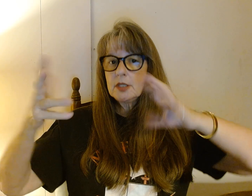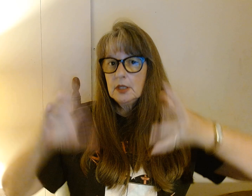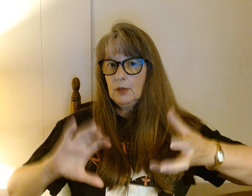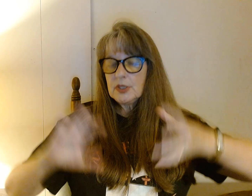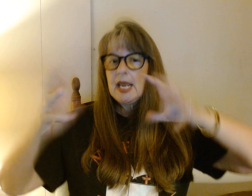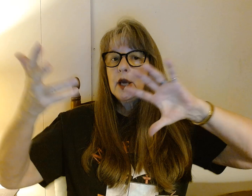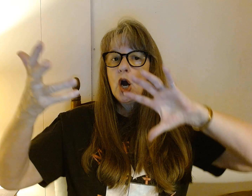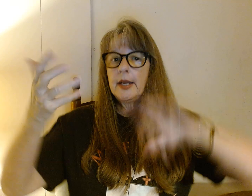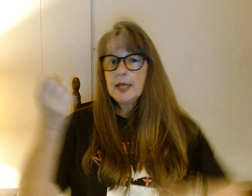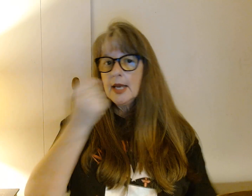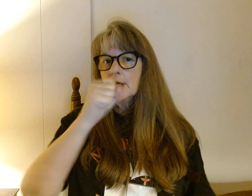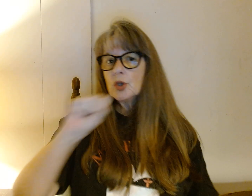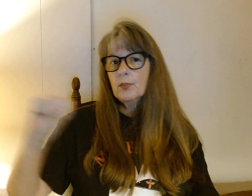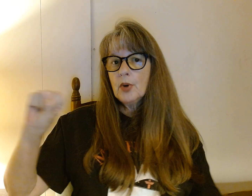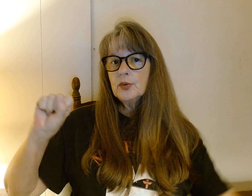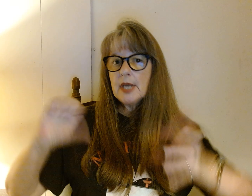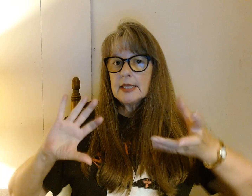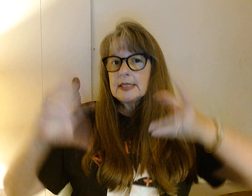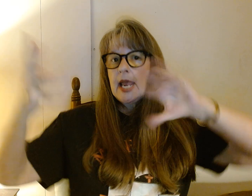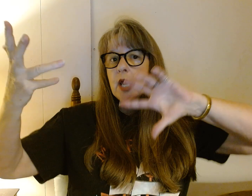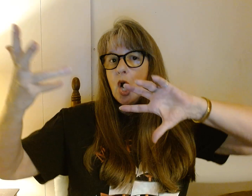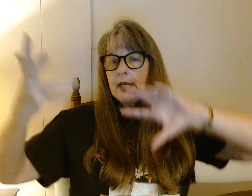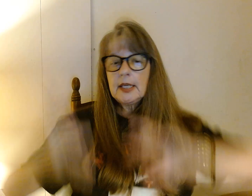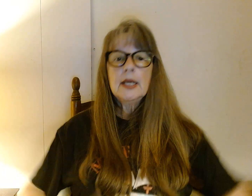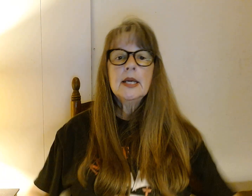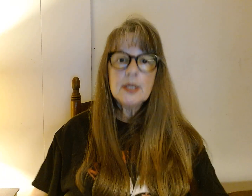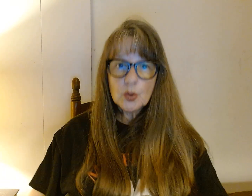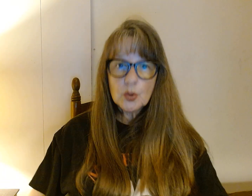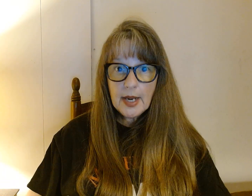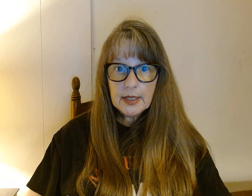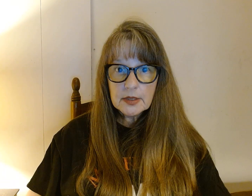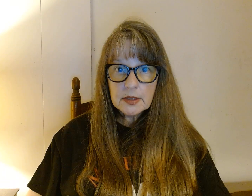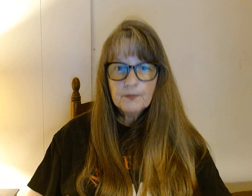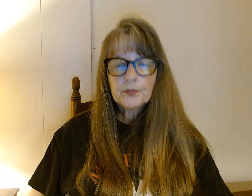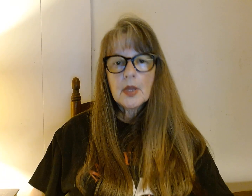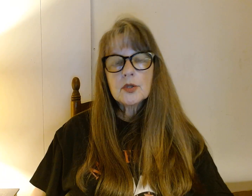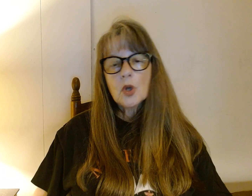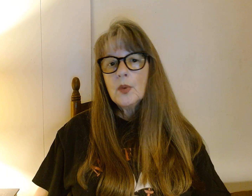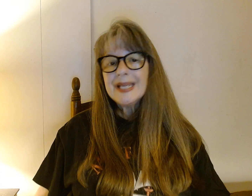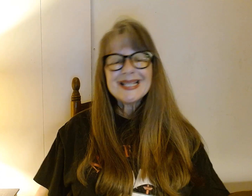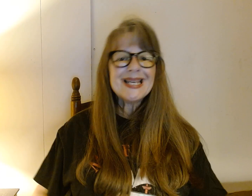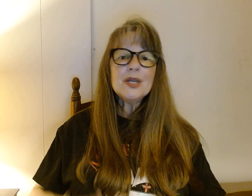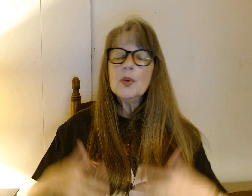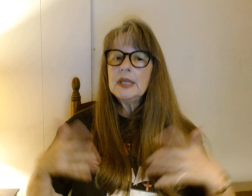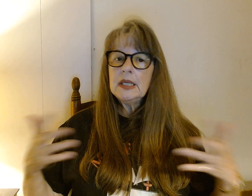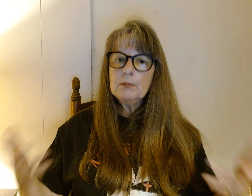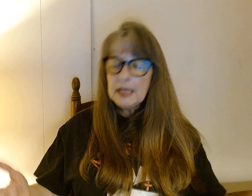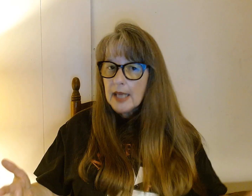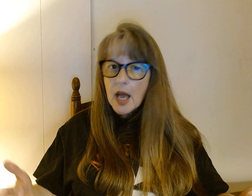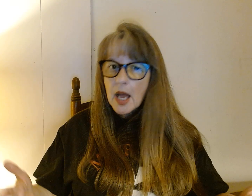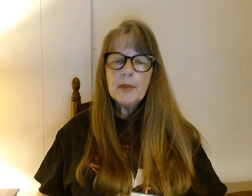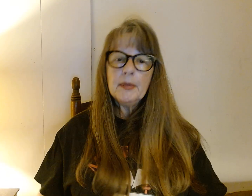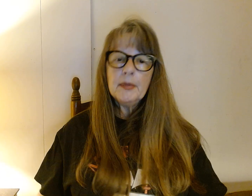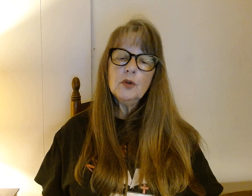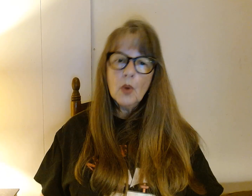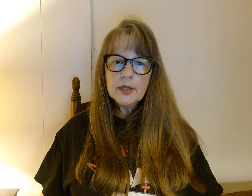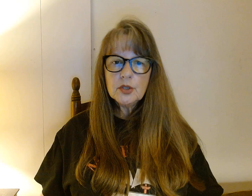It's chaotic. So protest, chaotic, is a riot. So we didn't see anyone getting beat up. I mean, if you wanted to do a